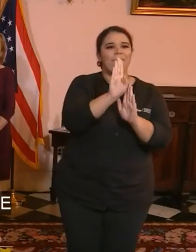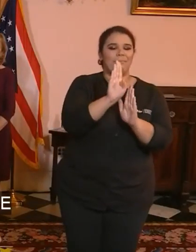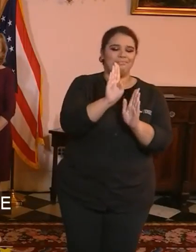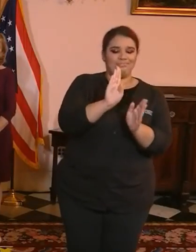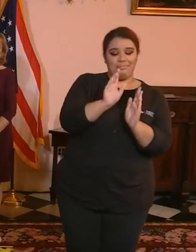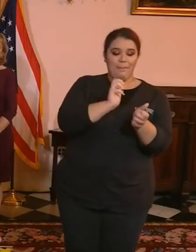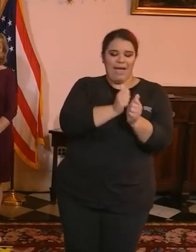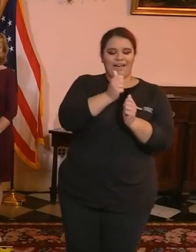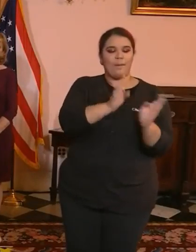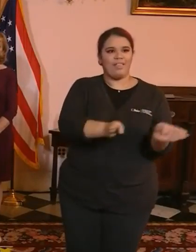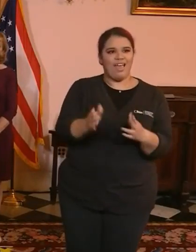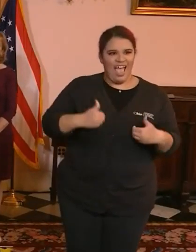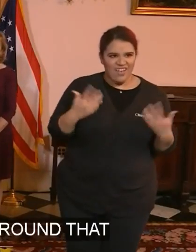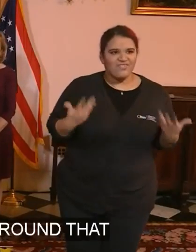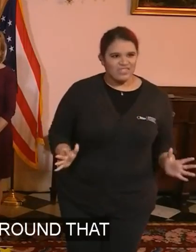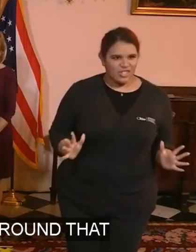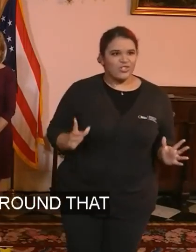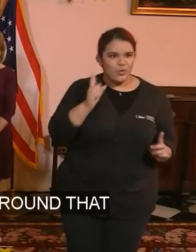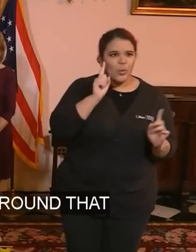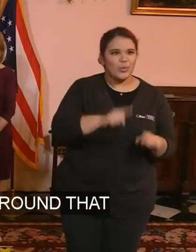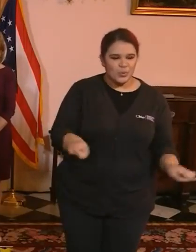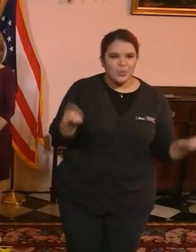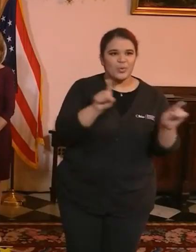them there because they don't want them to